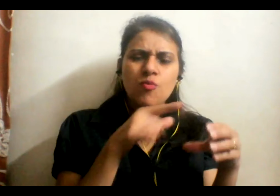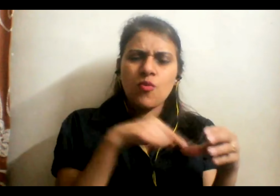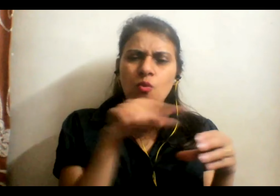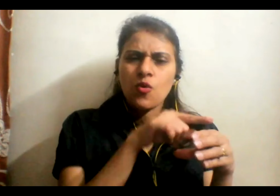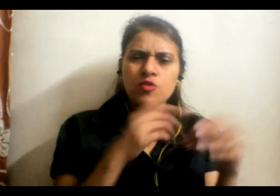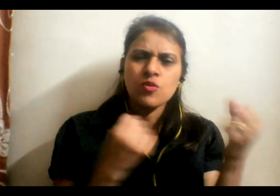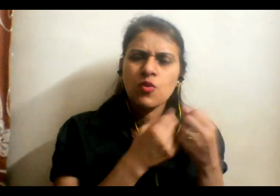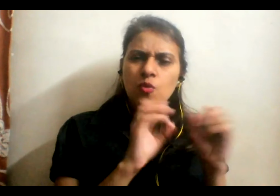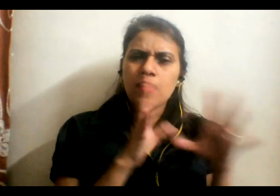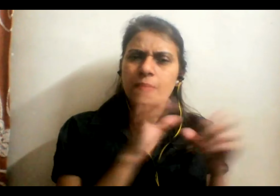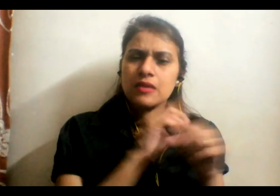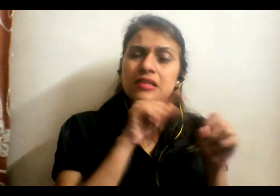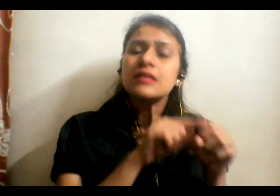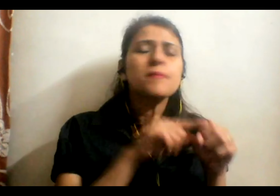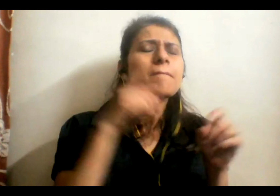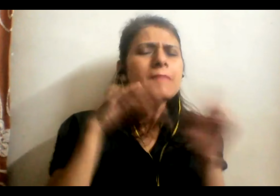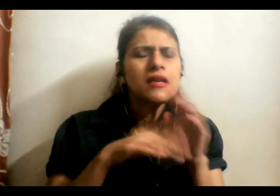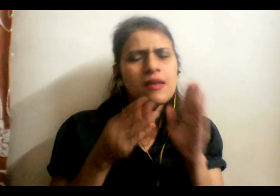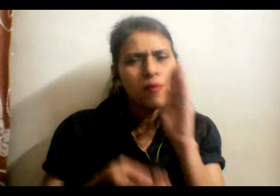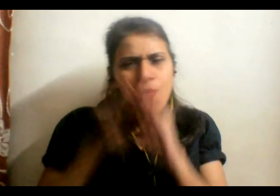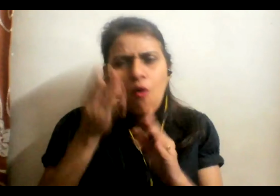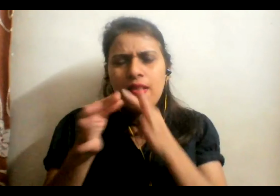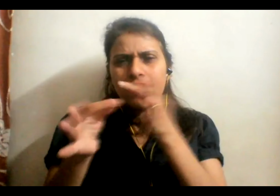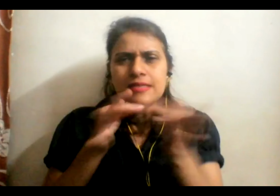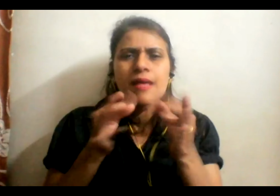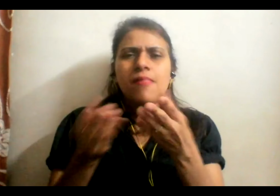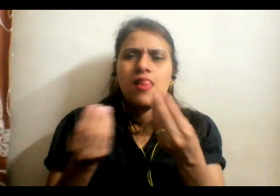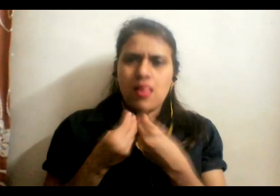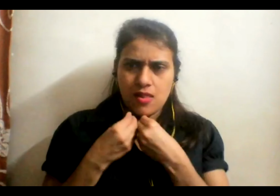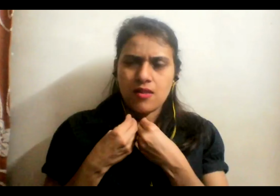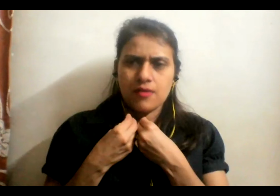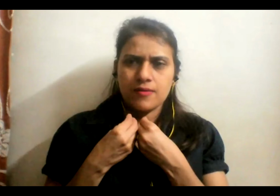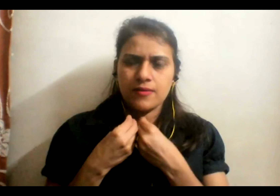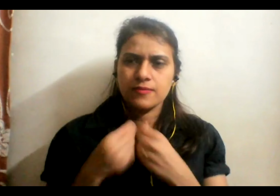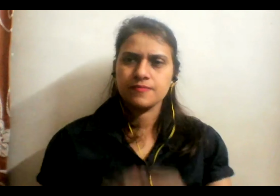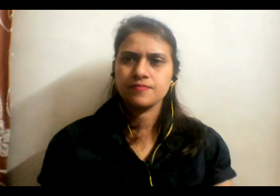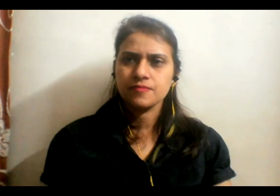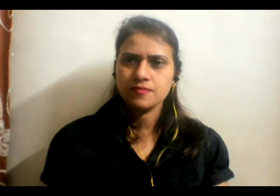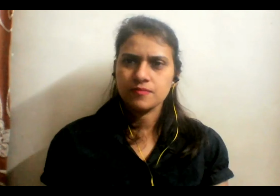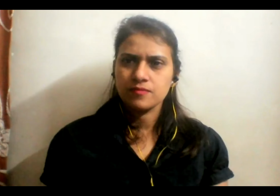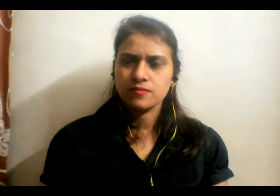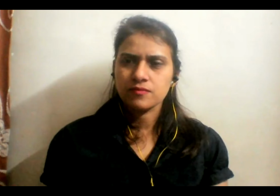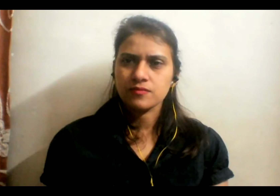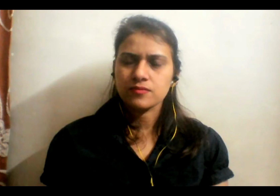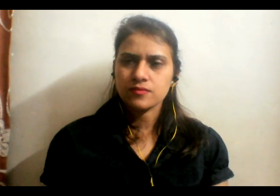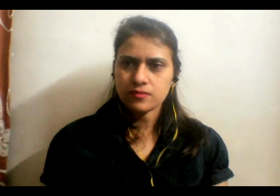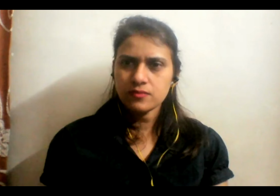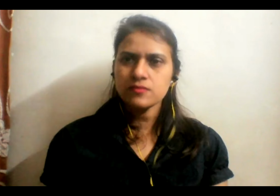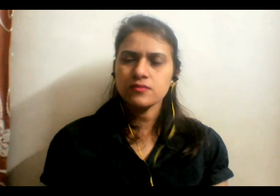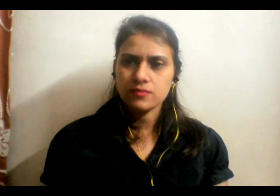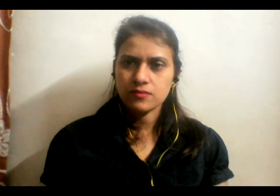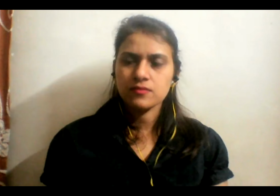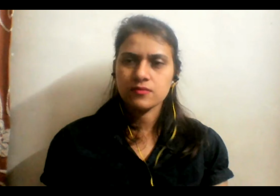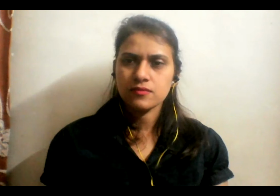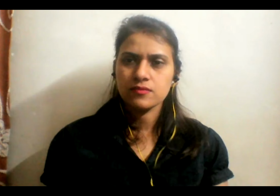Because because I can then use it as an example if possible. Okay, like If for you an have something in example,